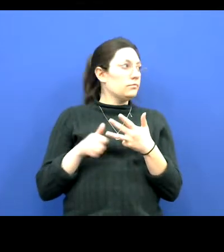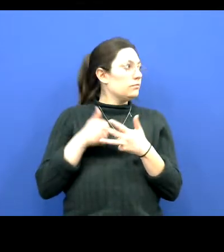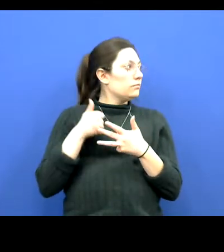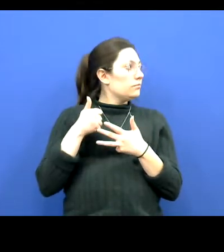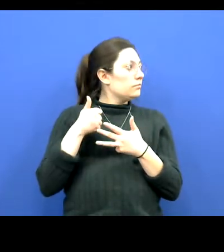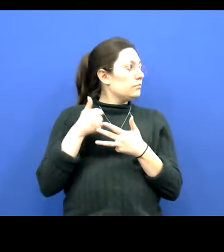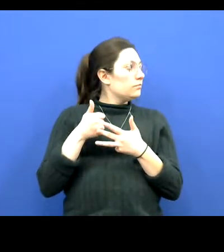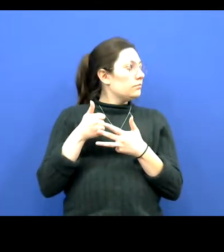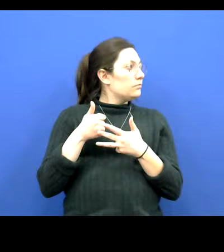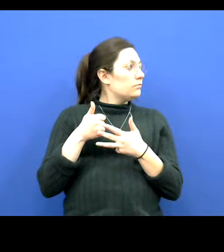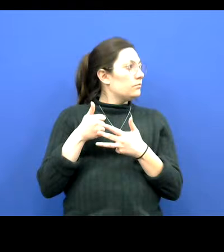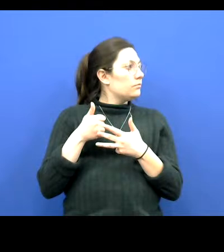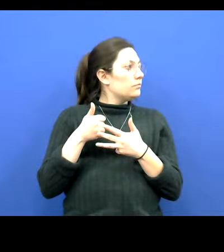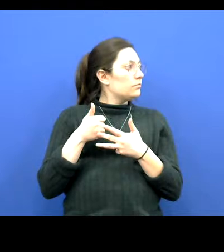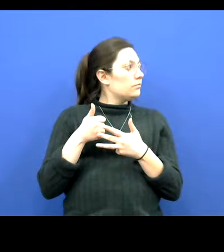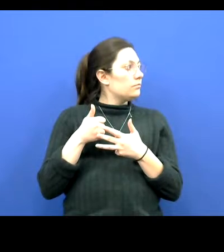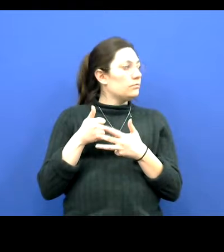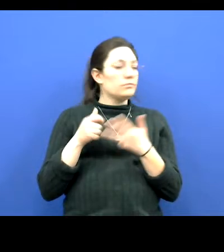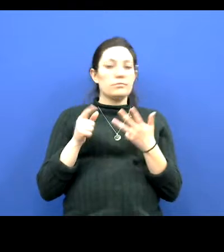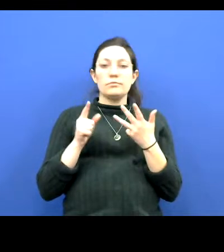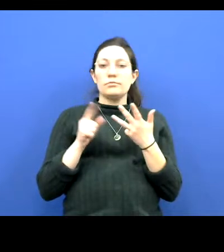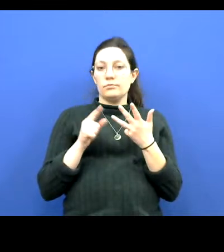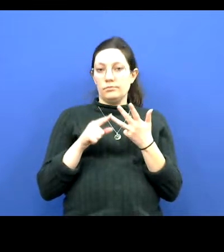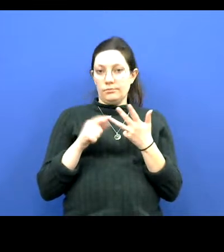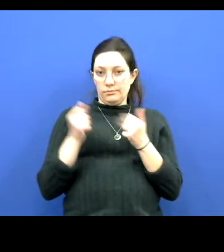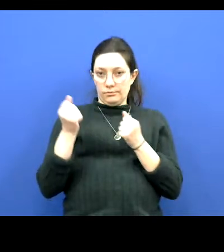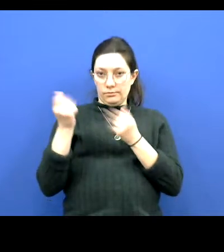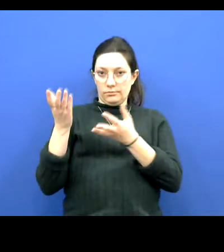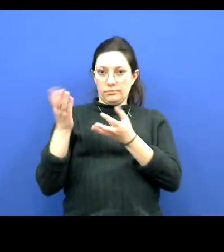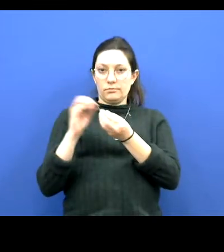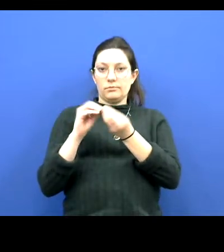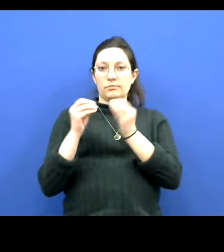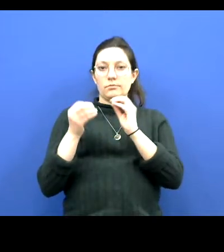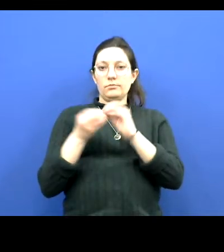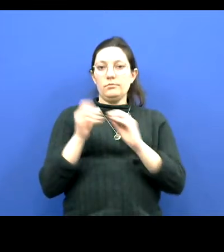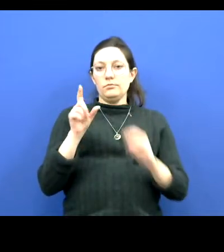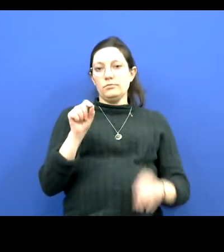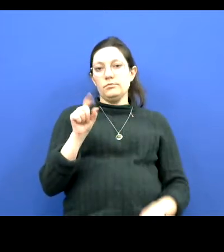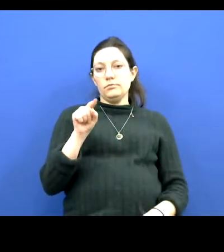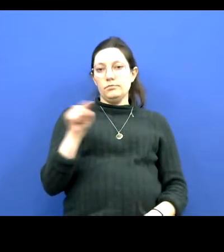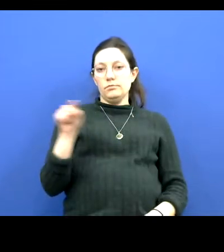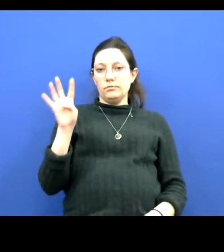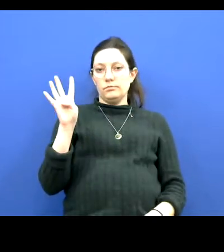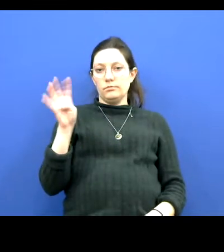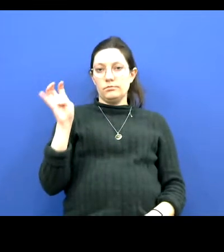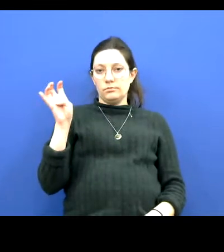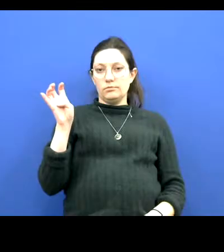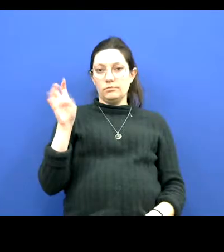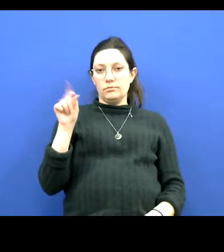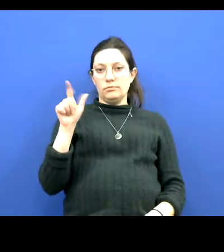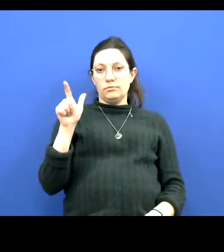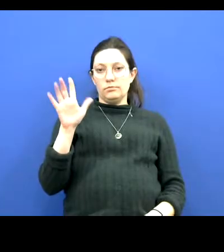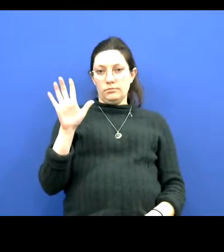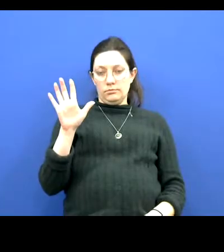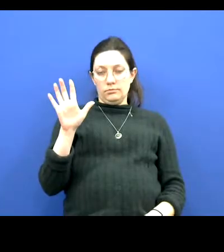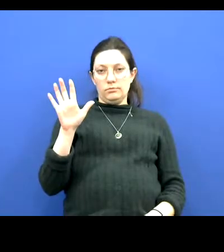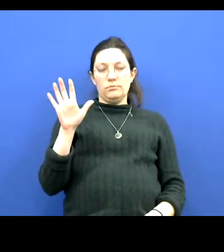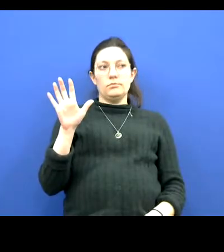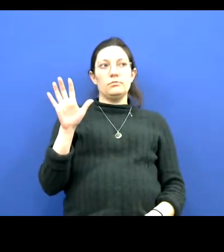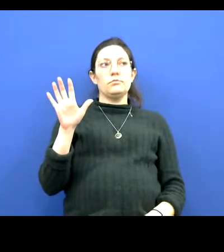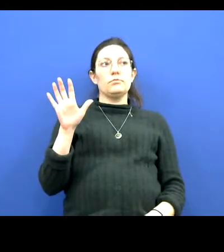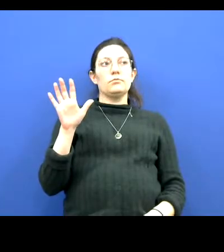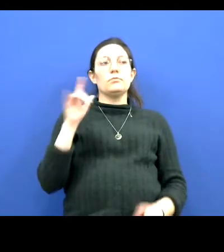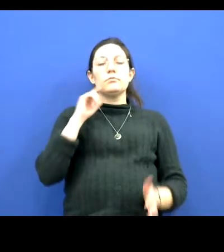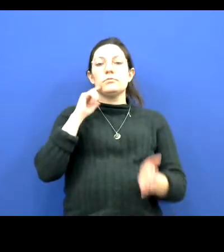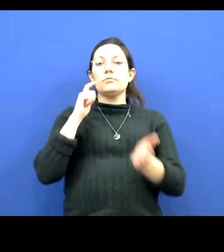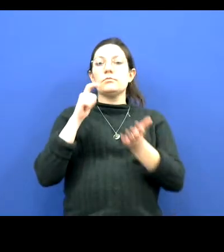Schultz. Aye. Fellow board members, I have resolution 20-400, 2025, to acknowledge